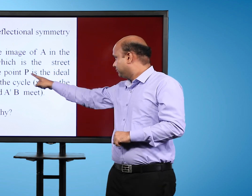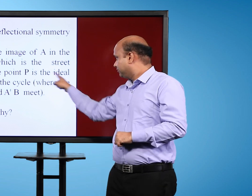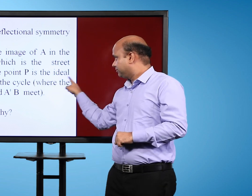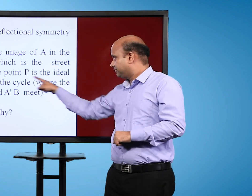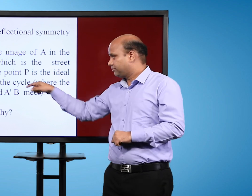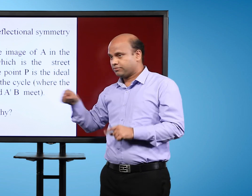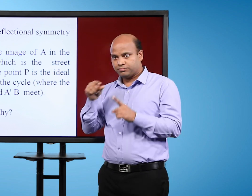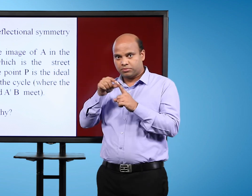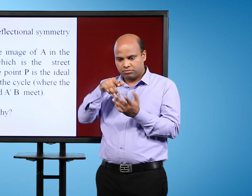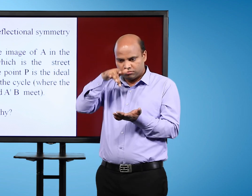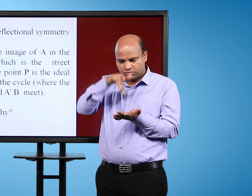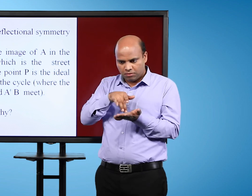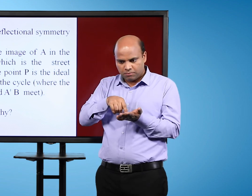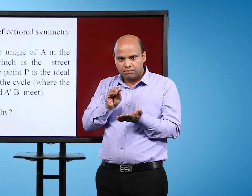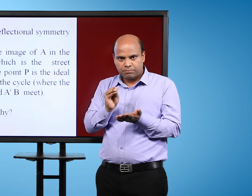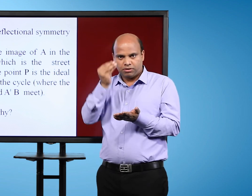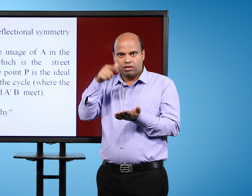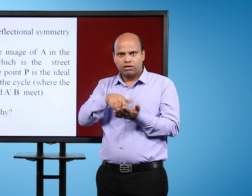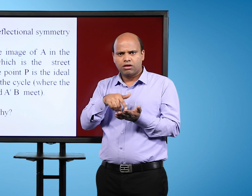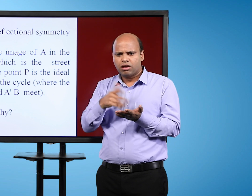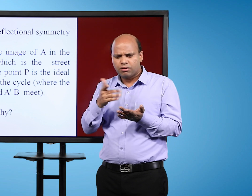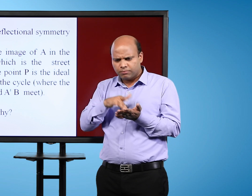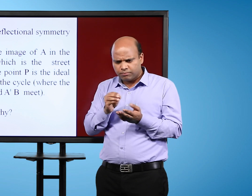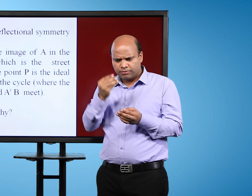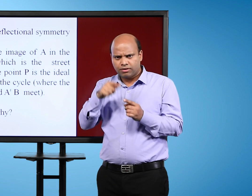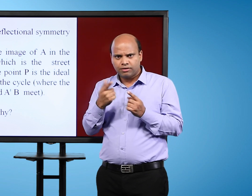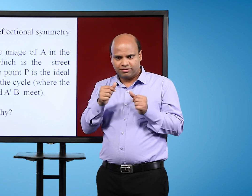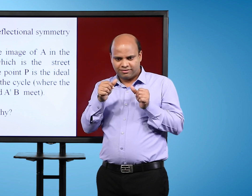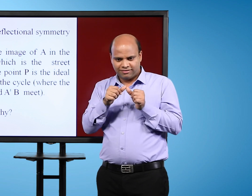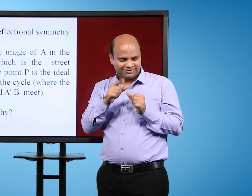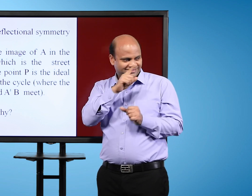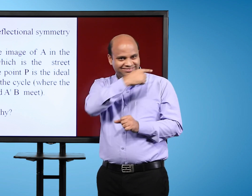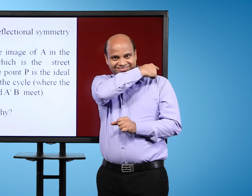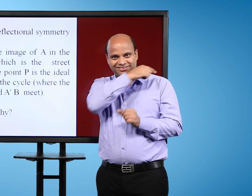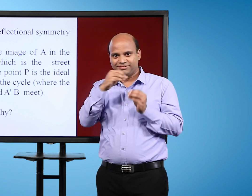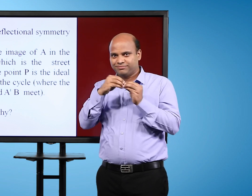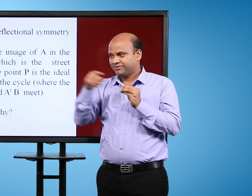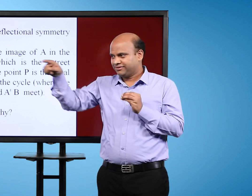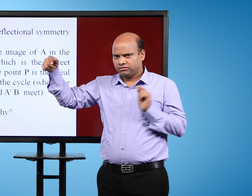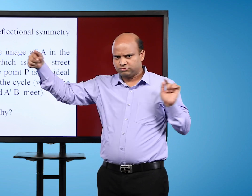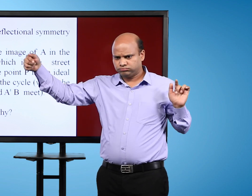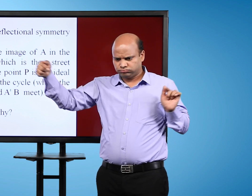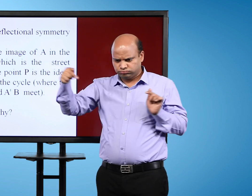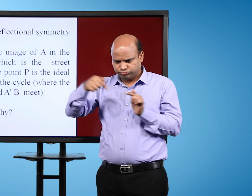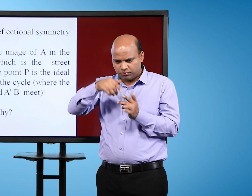Then the point P is the ideal place to park the cycle, where the mirror line and A'(B)